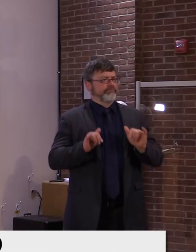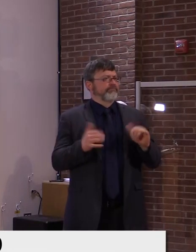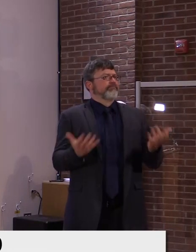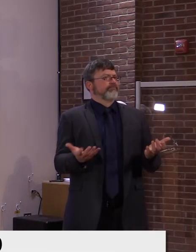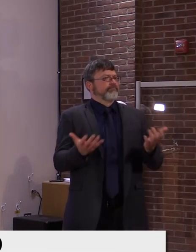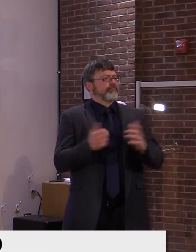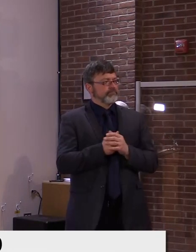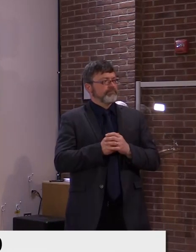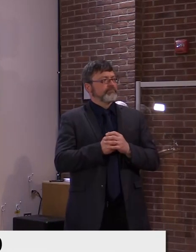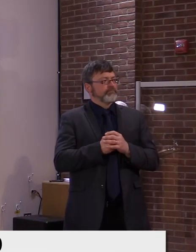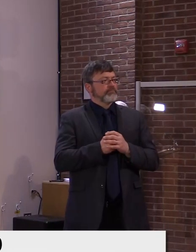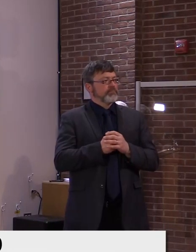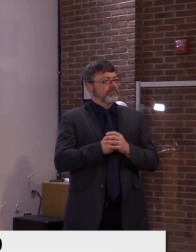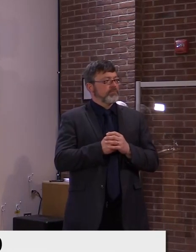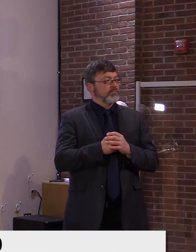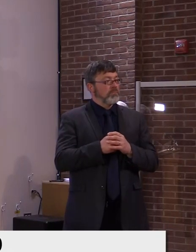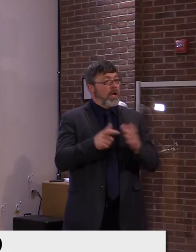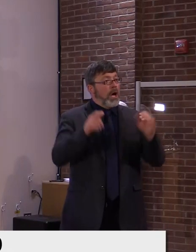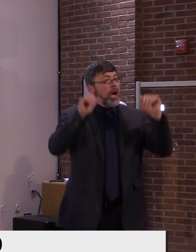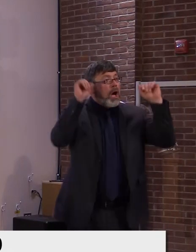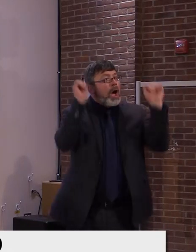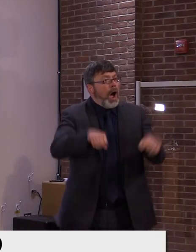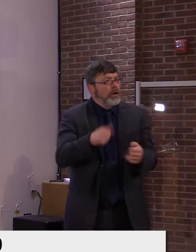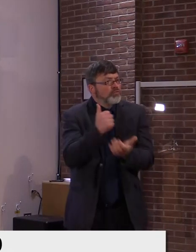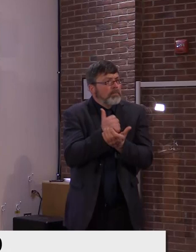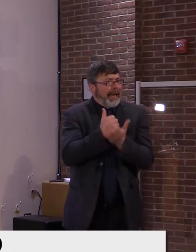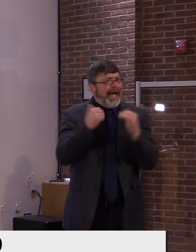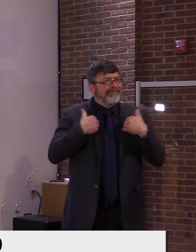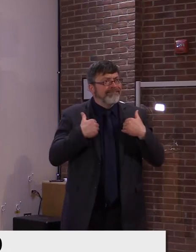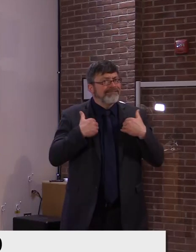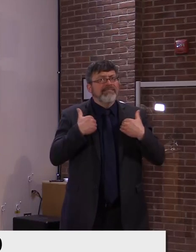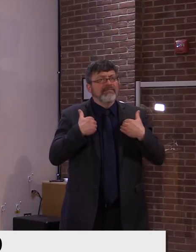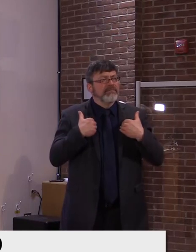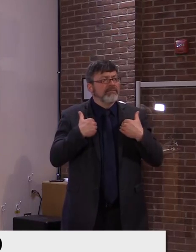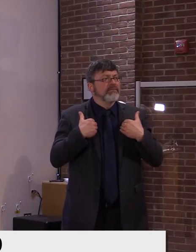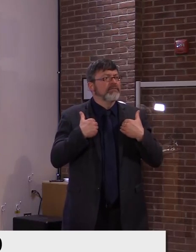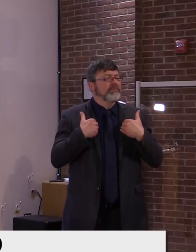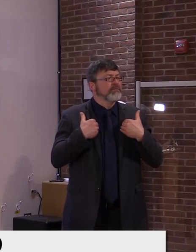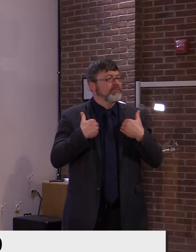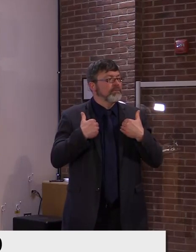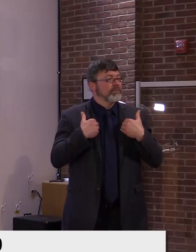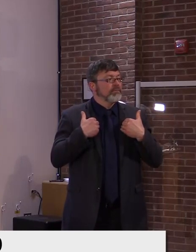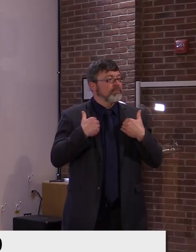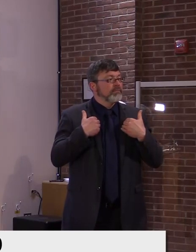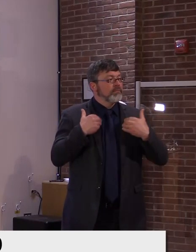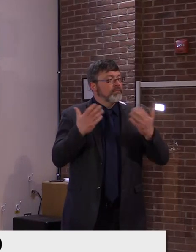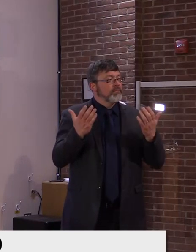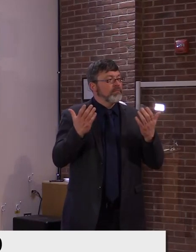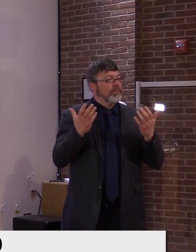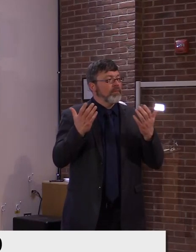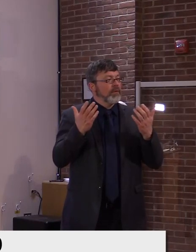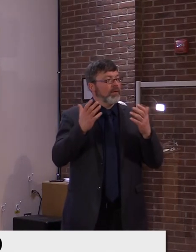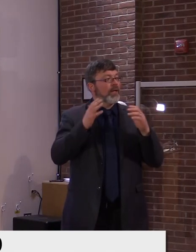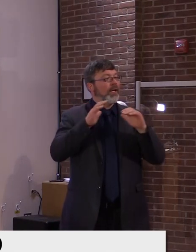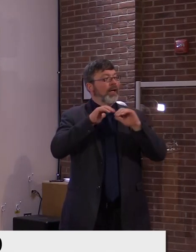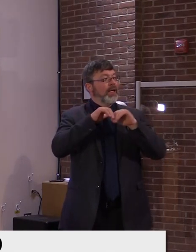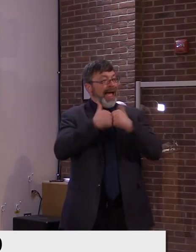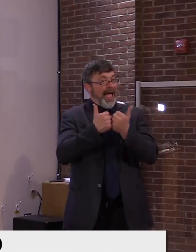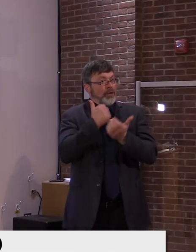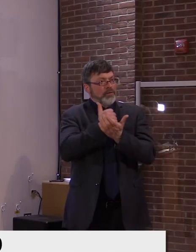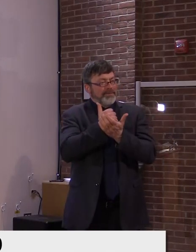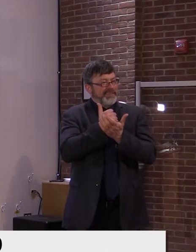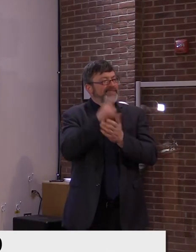clots, this being an atypical syndrome, is not the traditional heparin, but involves other